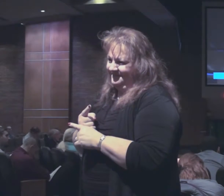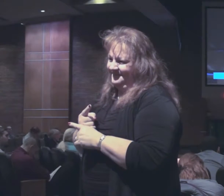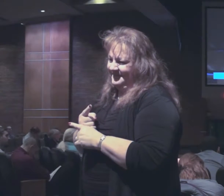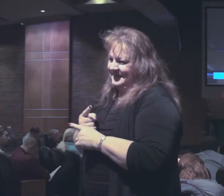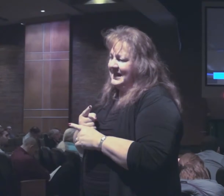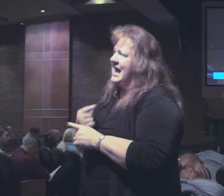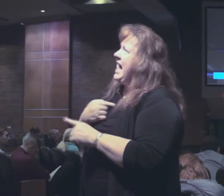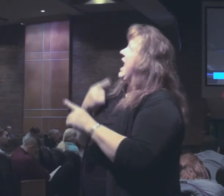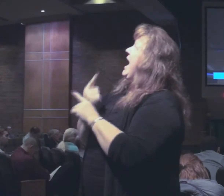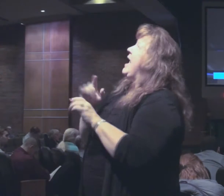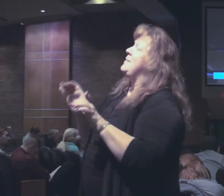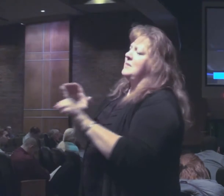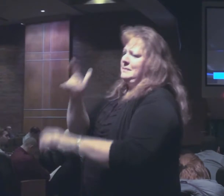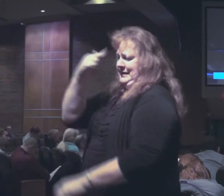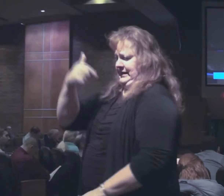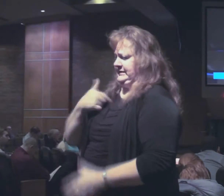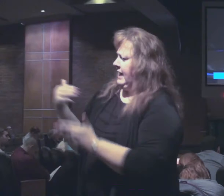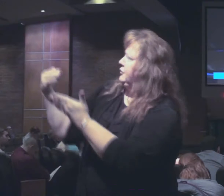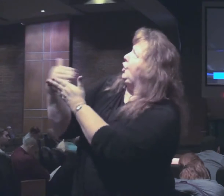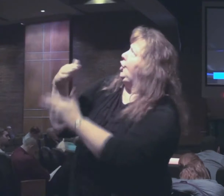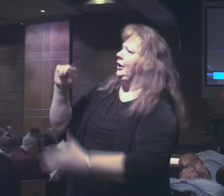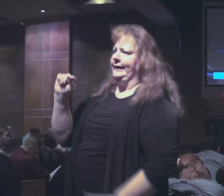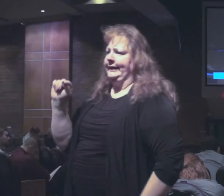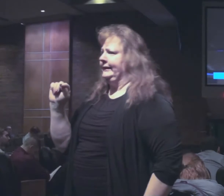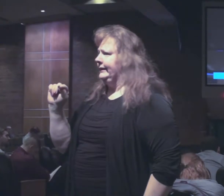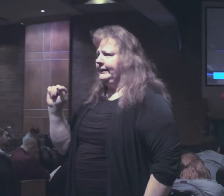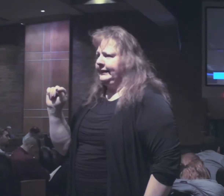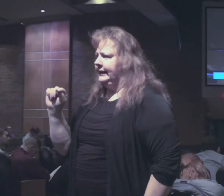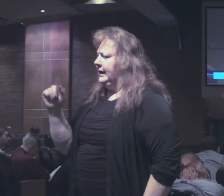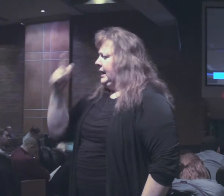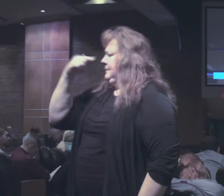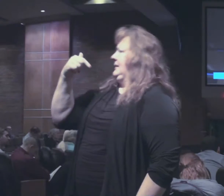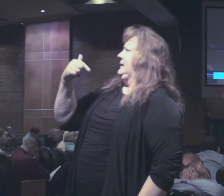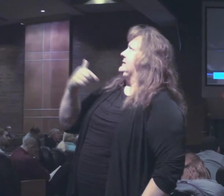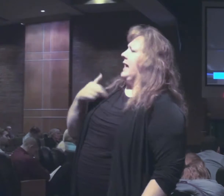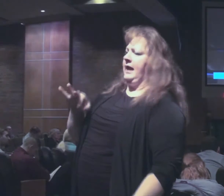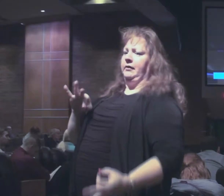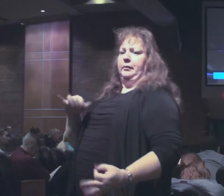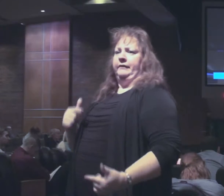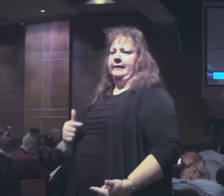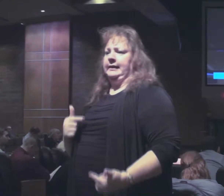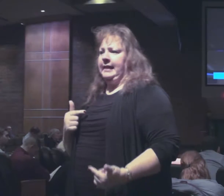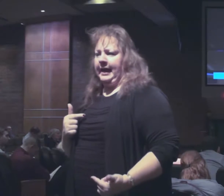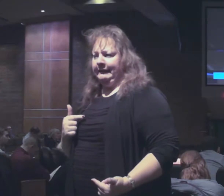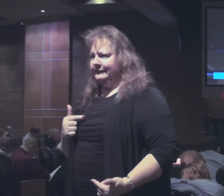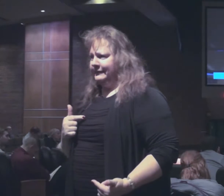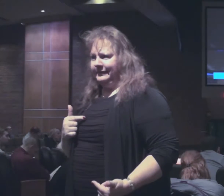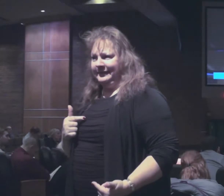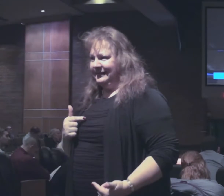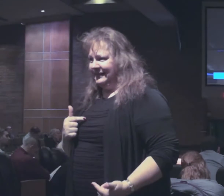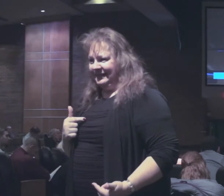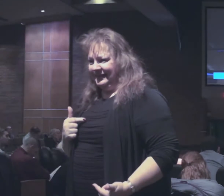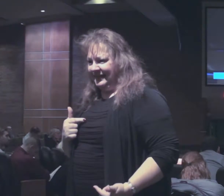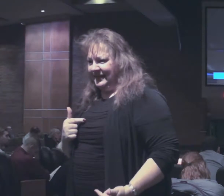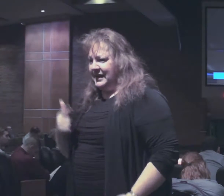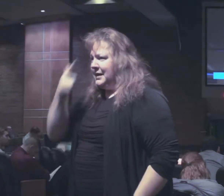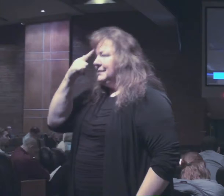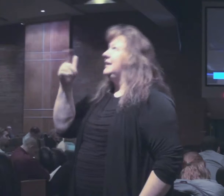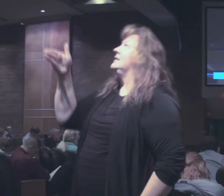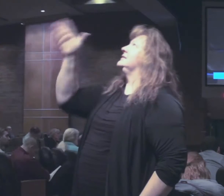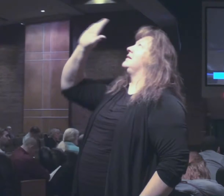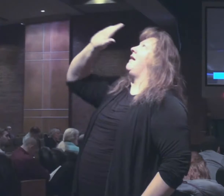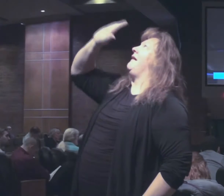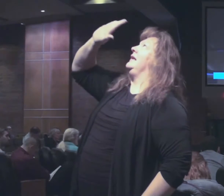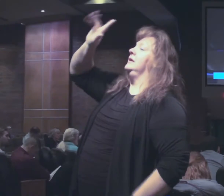I am righteous not because I've earned it, not because I have a perfect life, but because God in